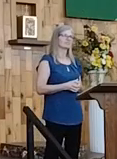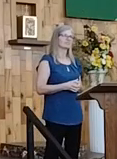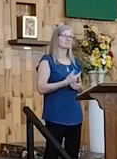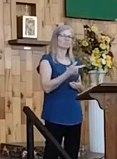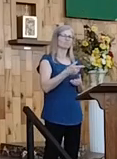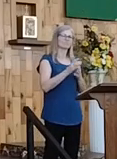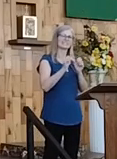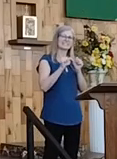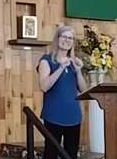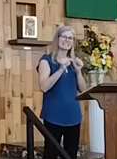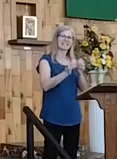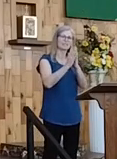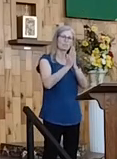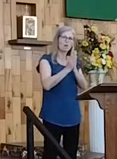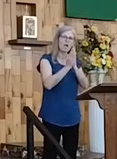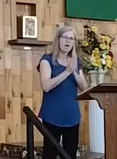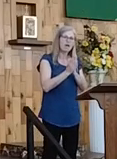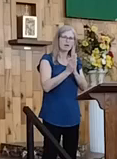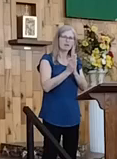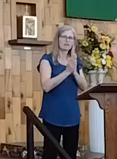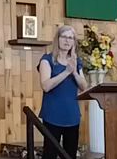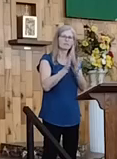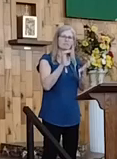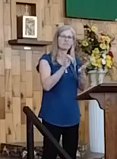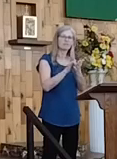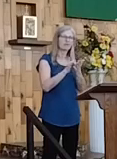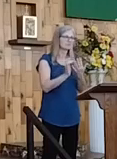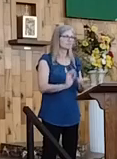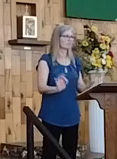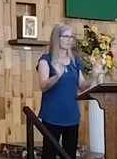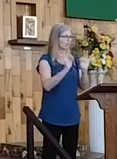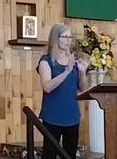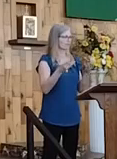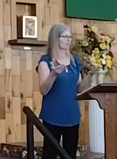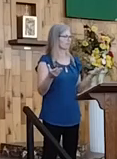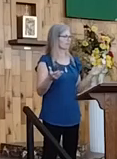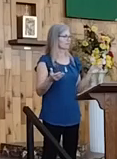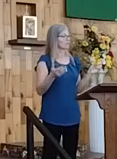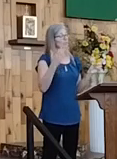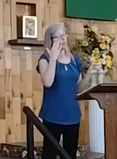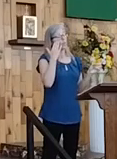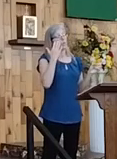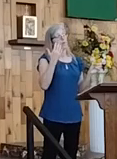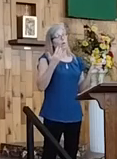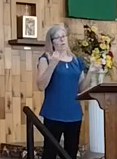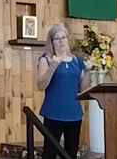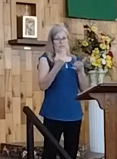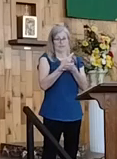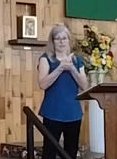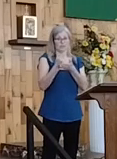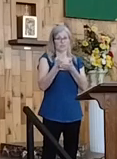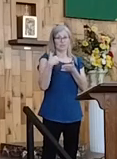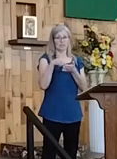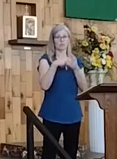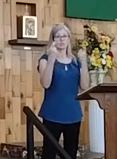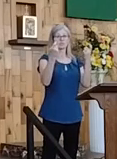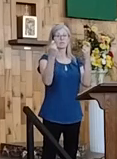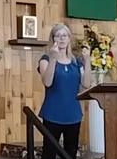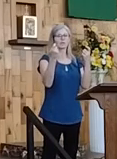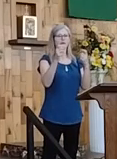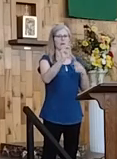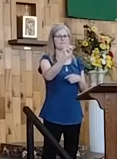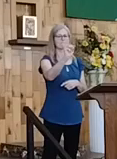prayer and intercession. That's the important thing. Do you know, this week we celebrated